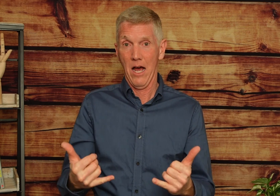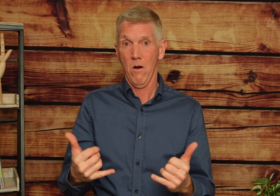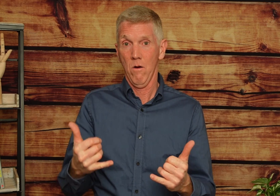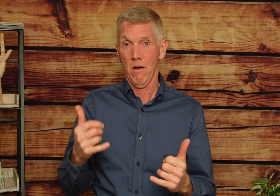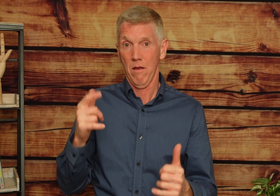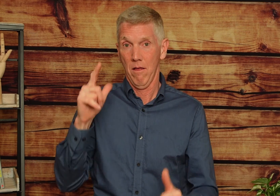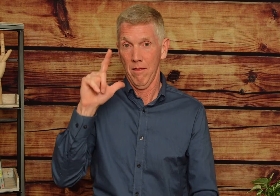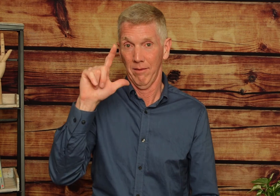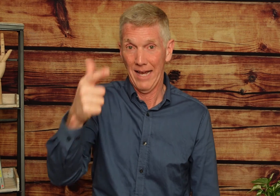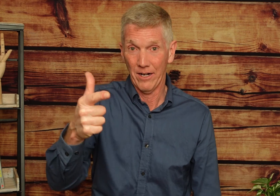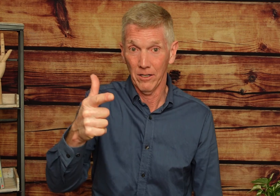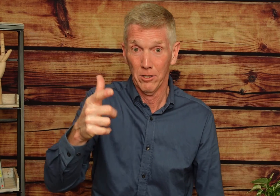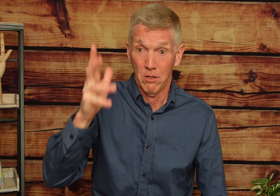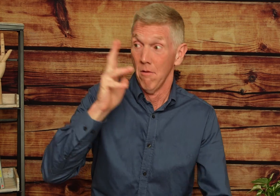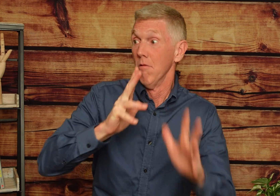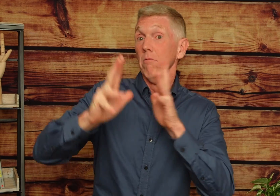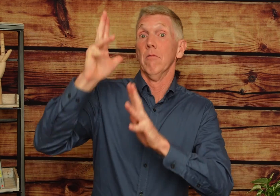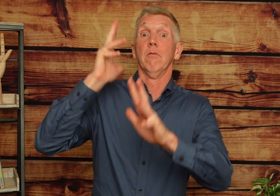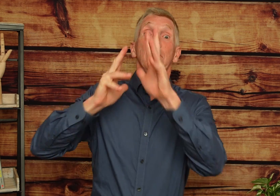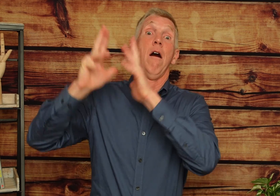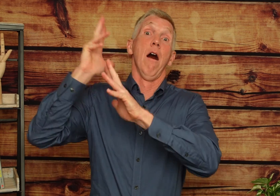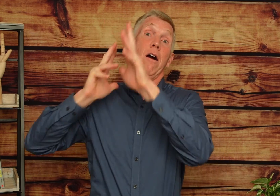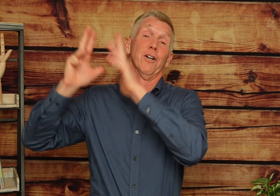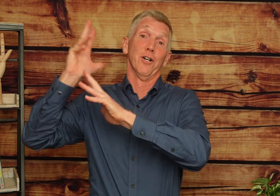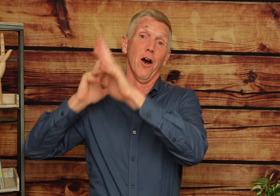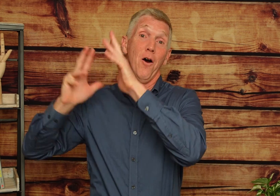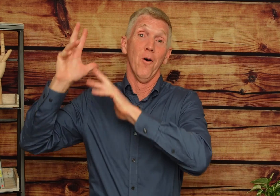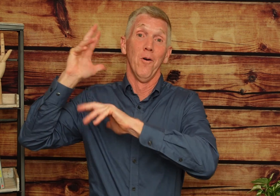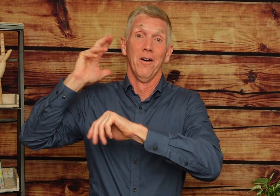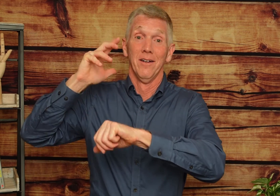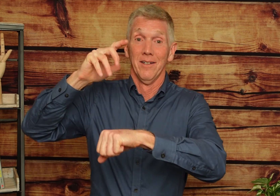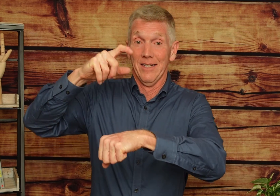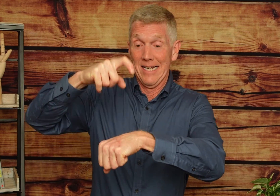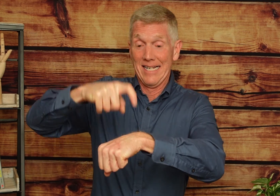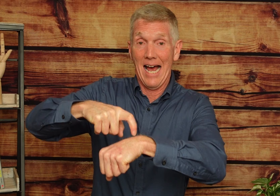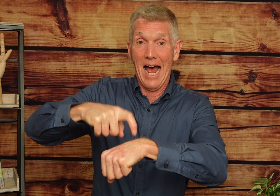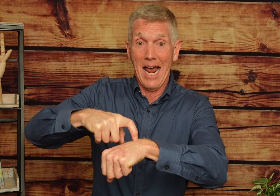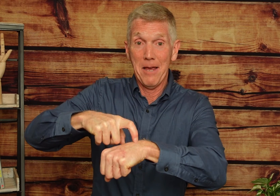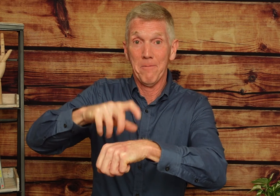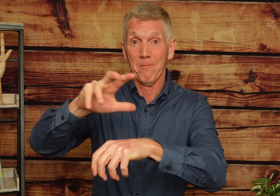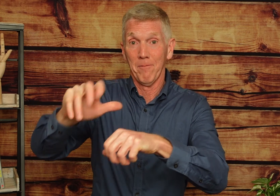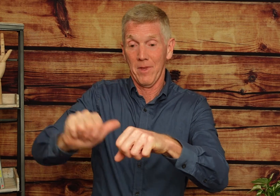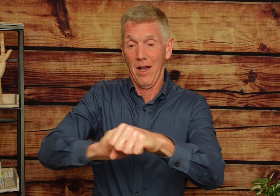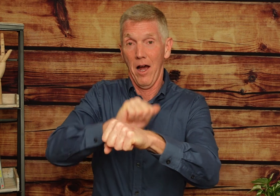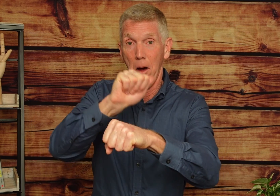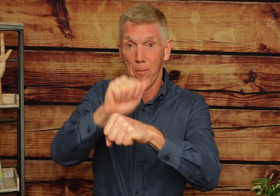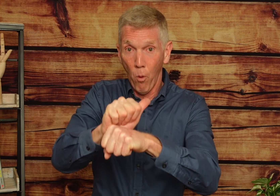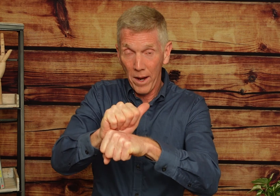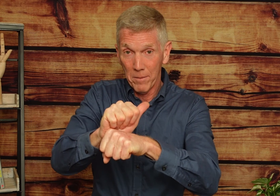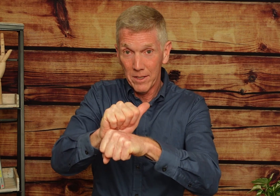now, later, long ago, time, appointment,